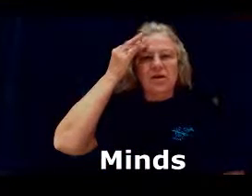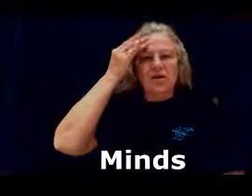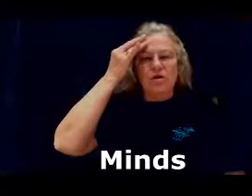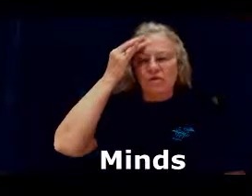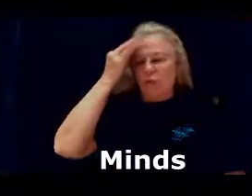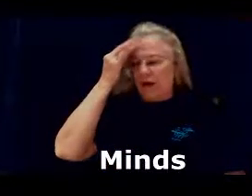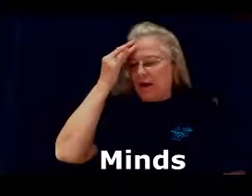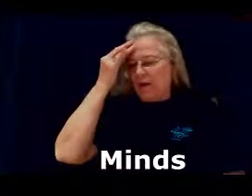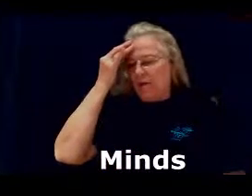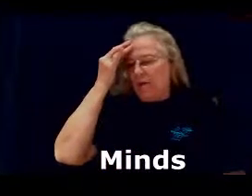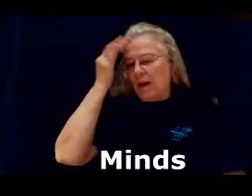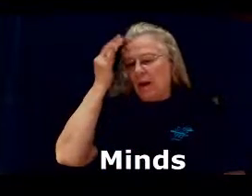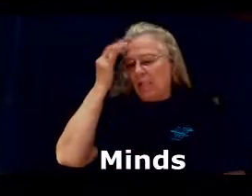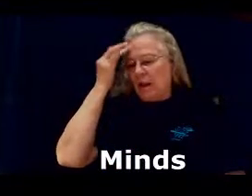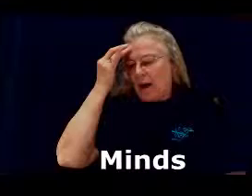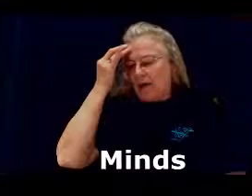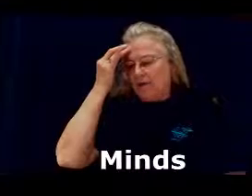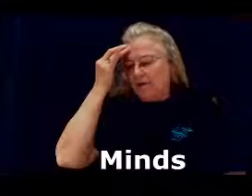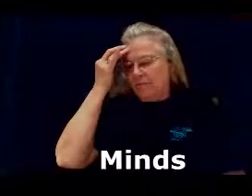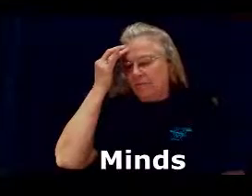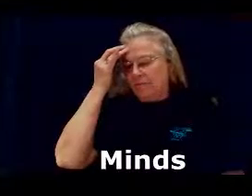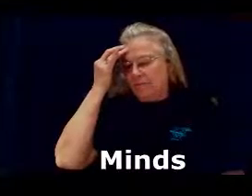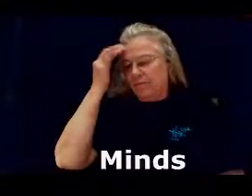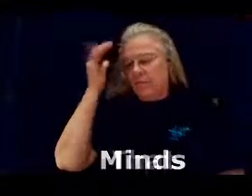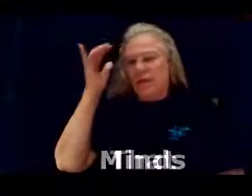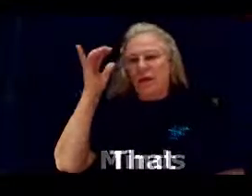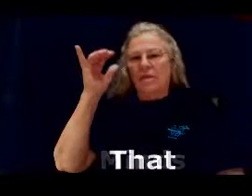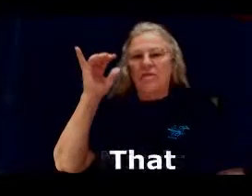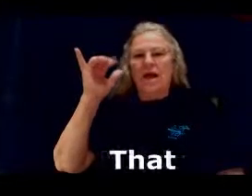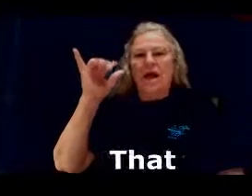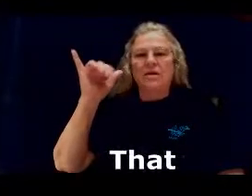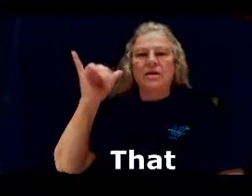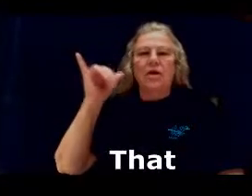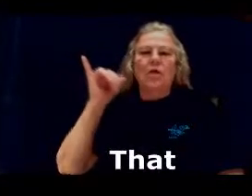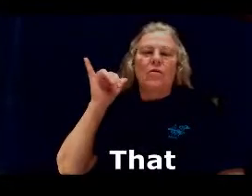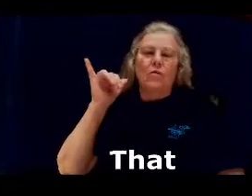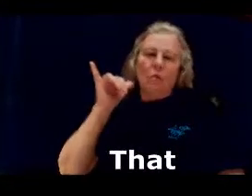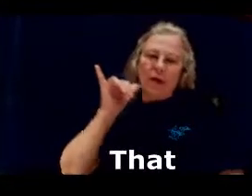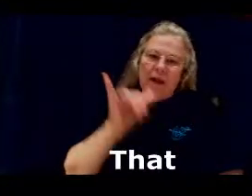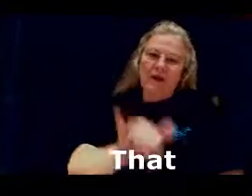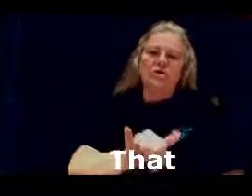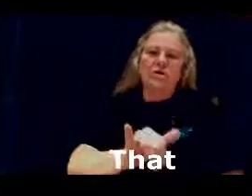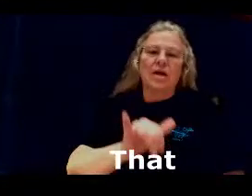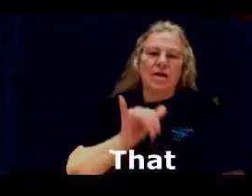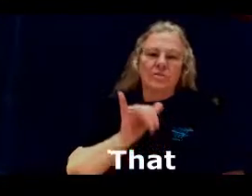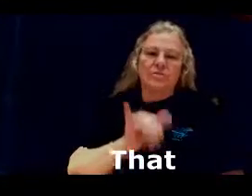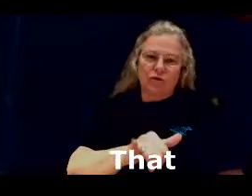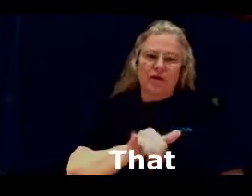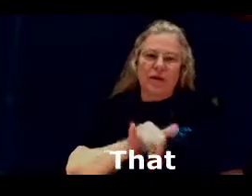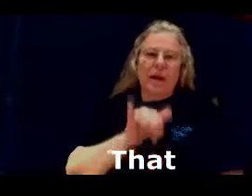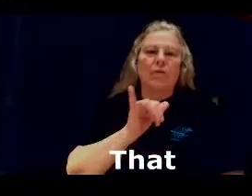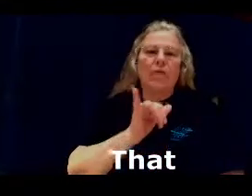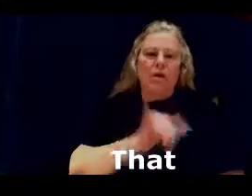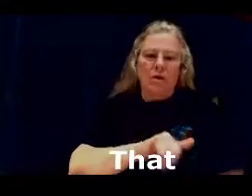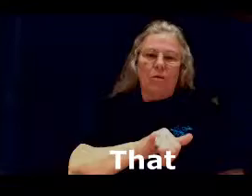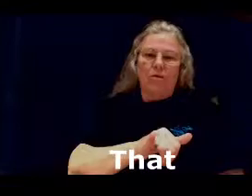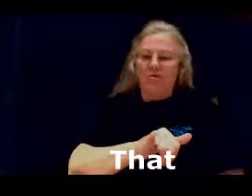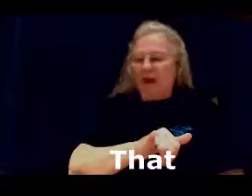touching your forehead up here. Minds. That, the Y hand just kind of straight down.